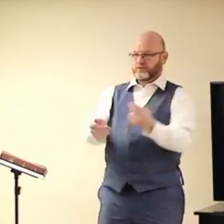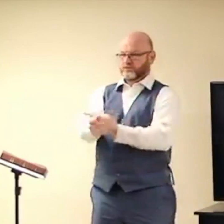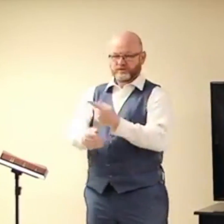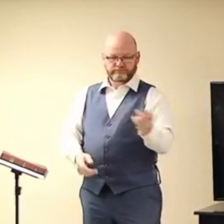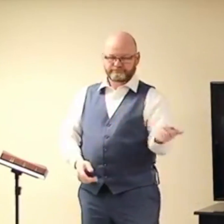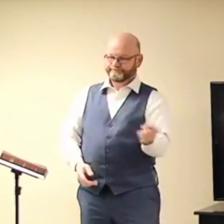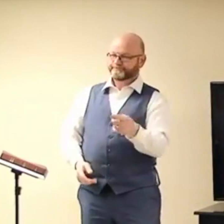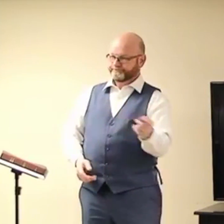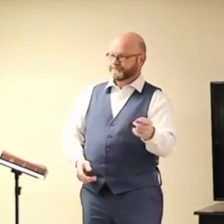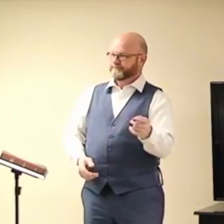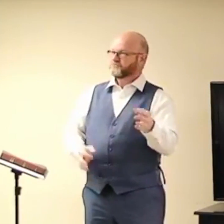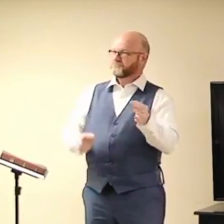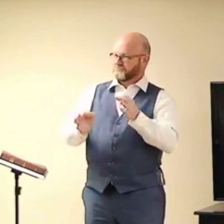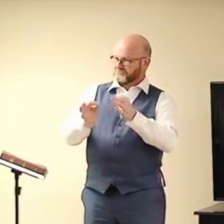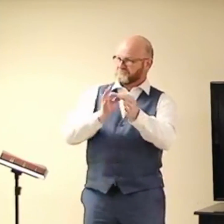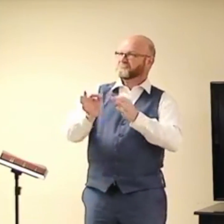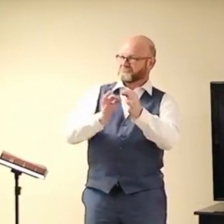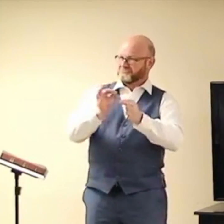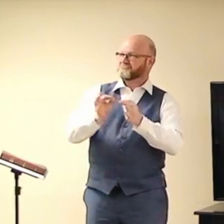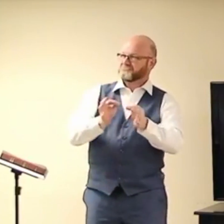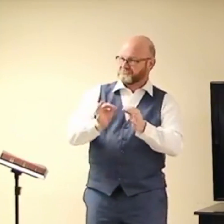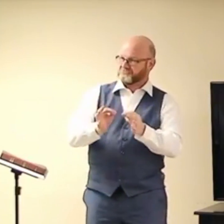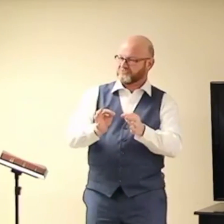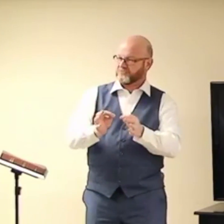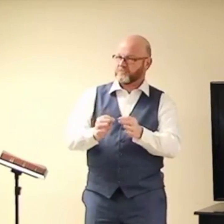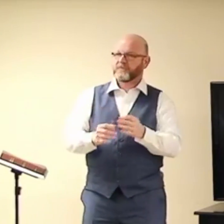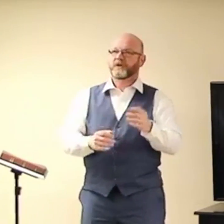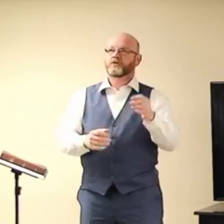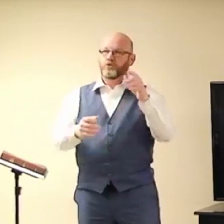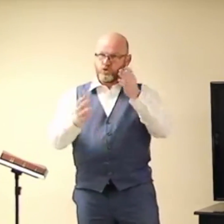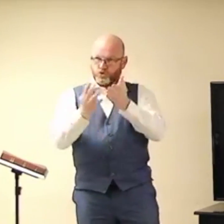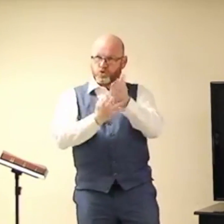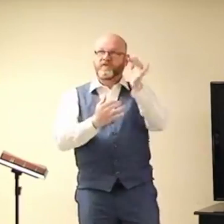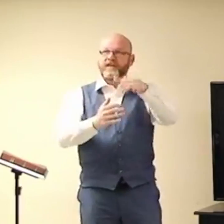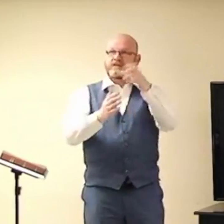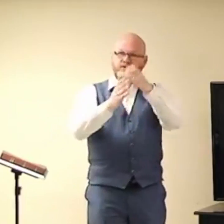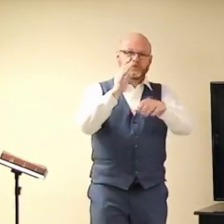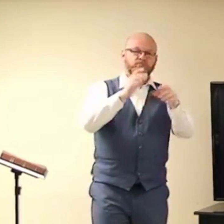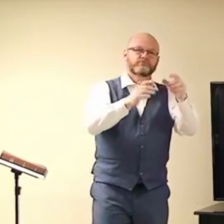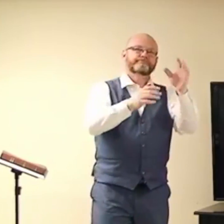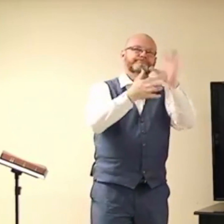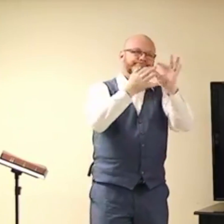that, what does it say about the connection between the shepherd and his sheep?